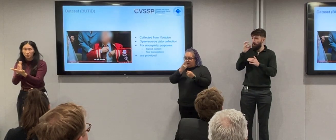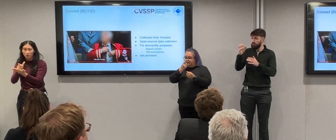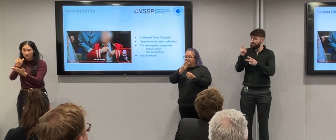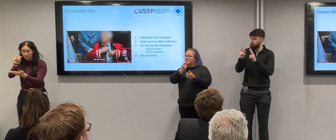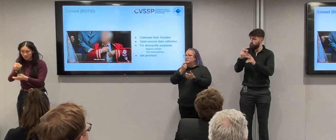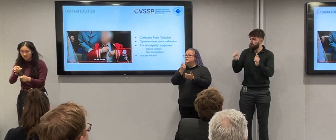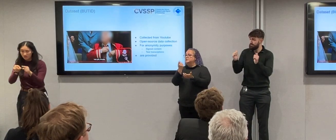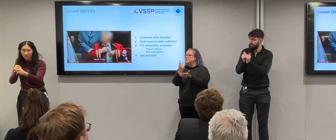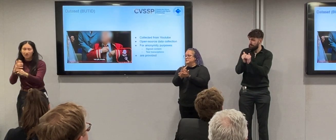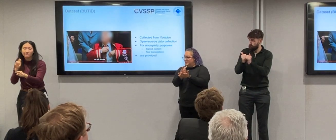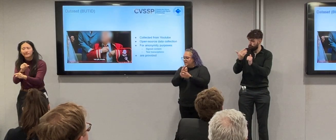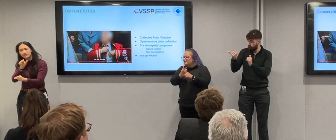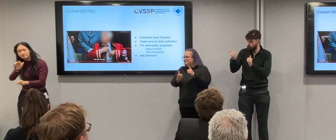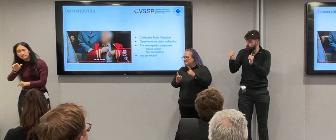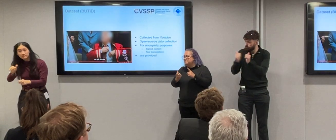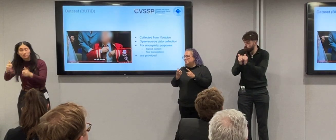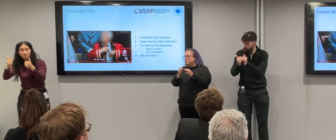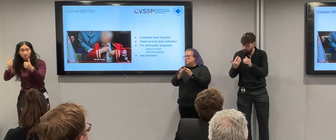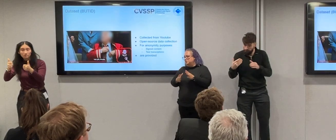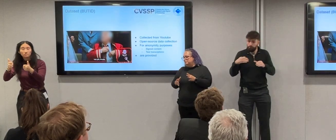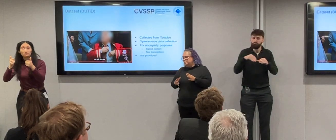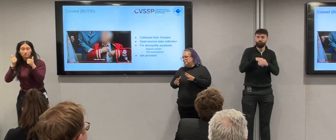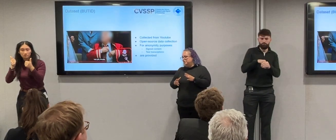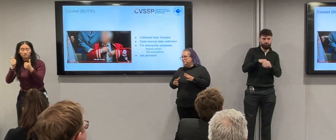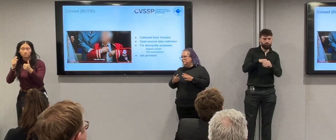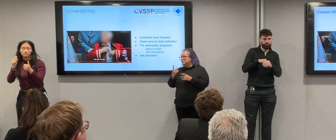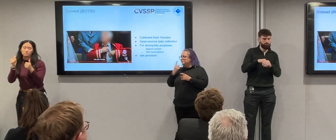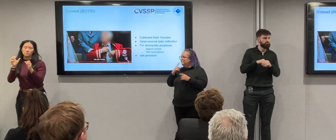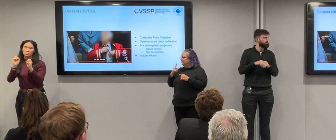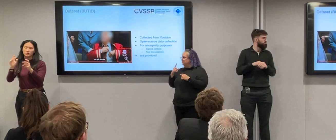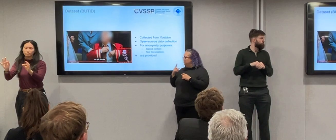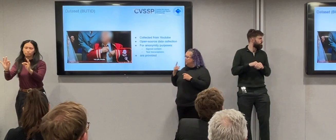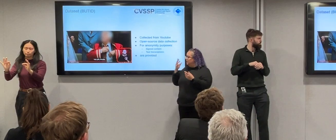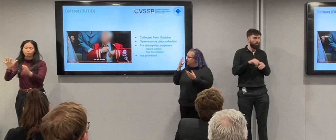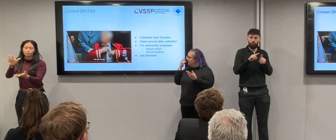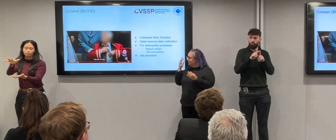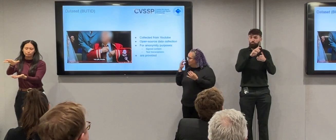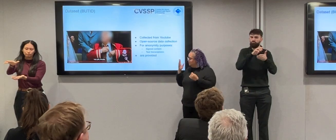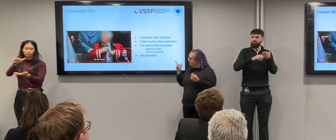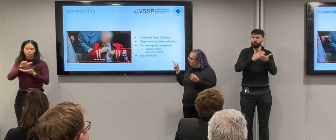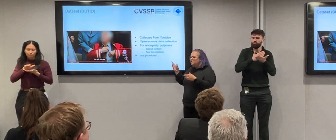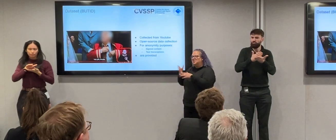the sequence, and we only shared the transcriptions